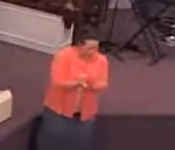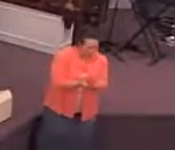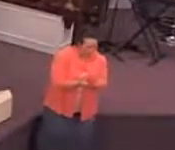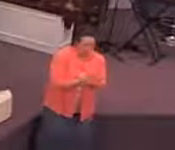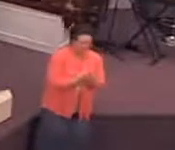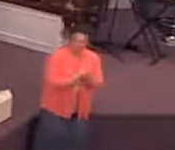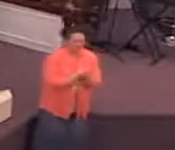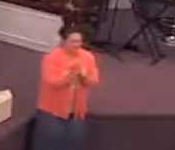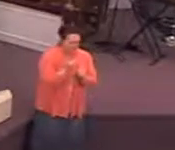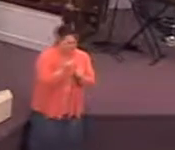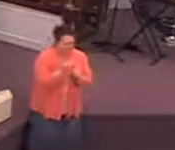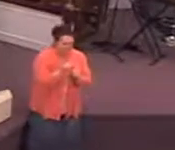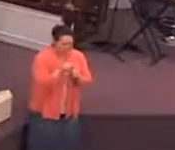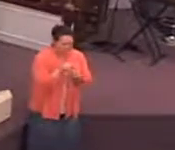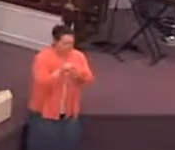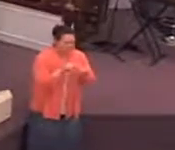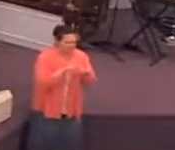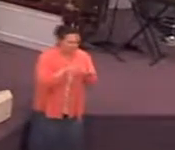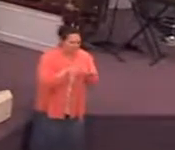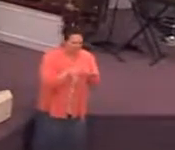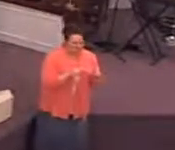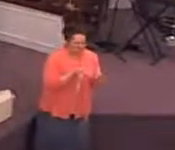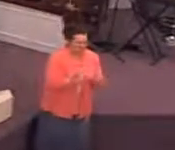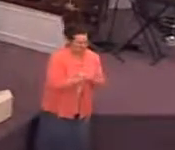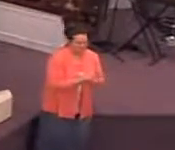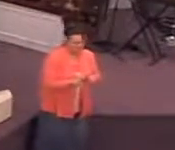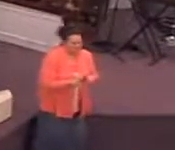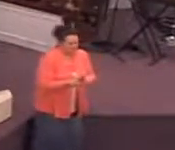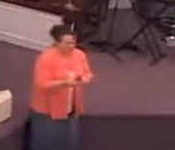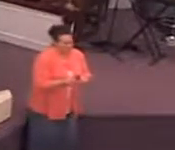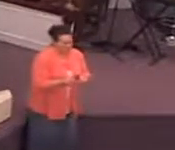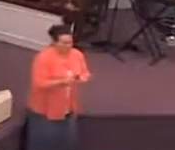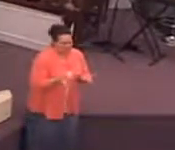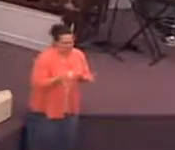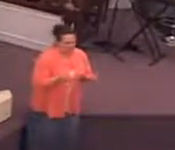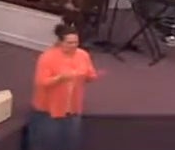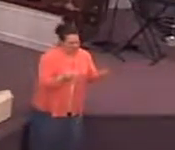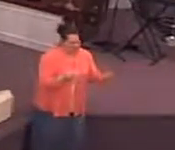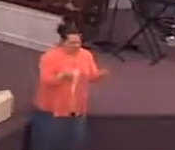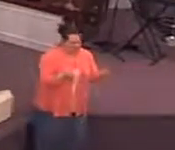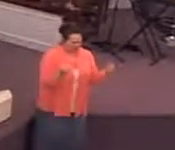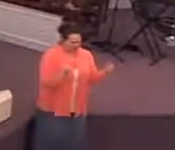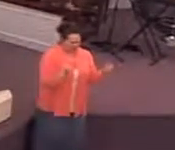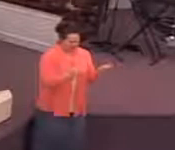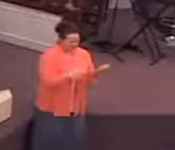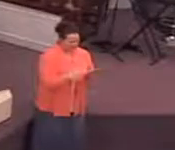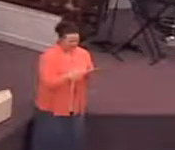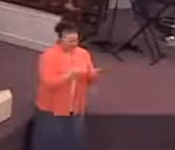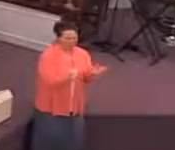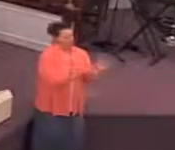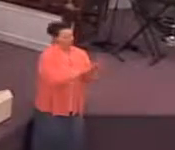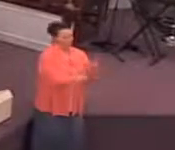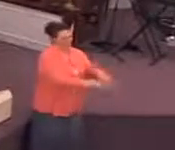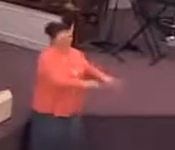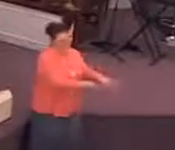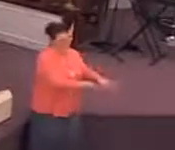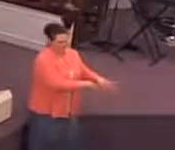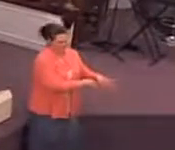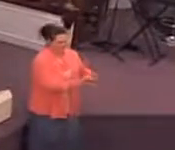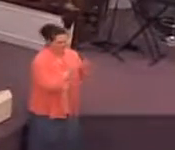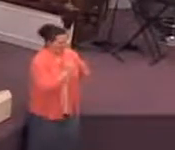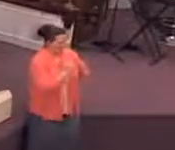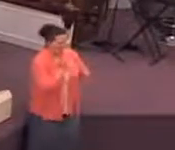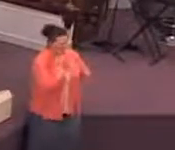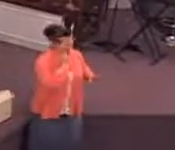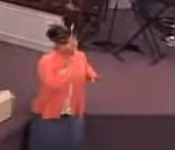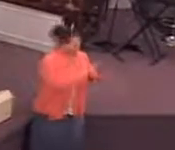almost to the point that we want to turn the news off or put the newspaper down because we get so much of that bad news. But let me tell you, can you